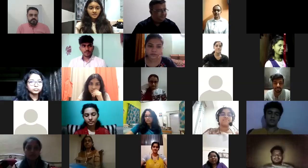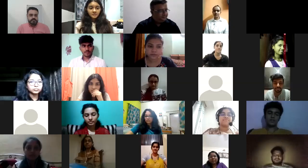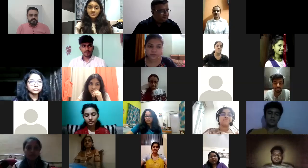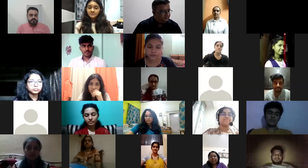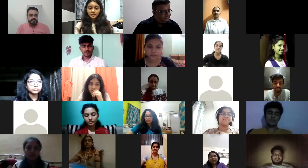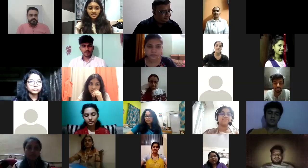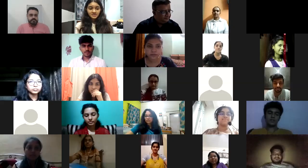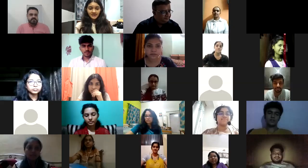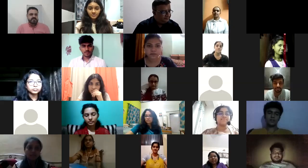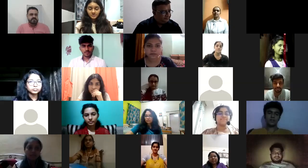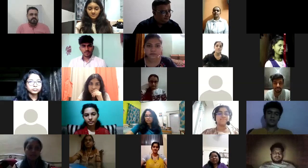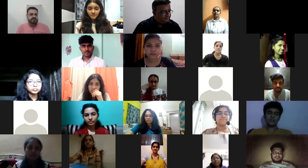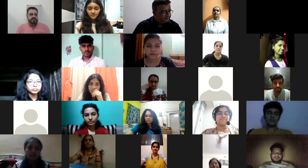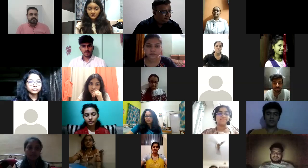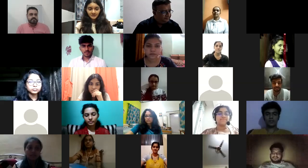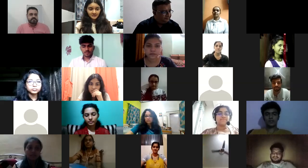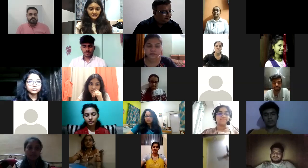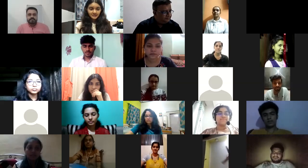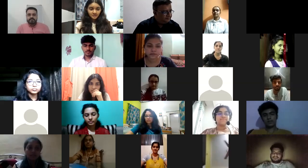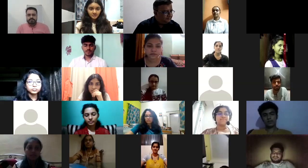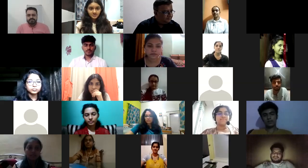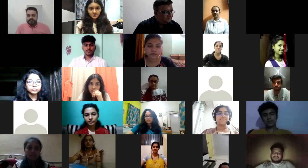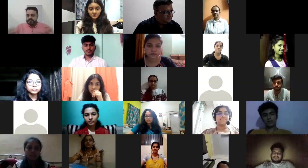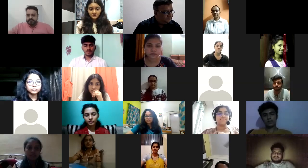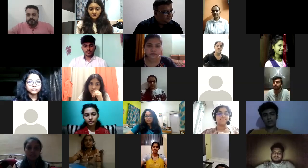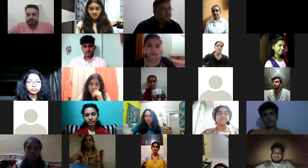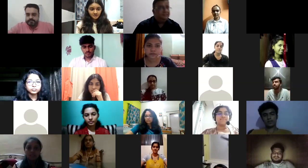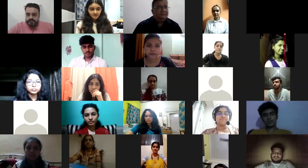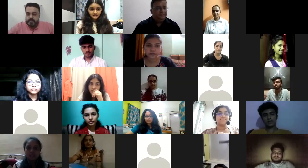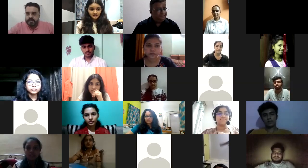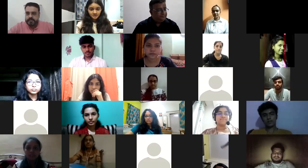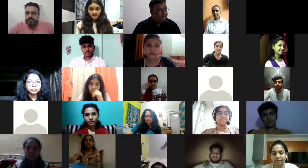You all can put it in the chat box if you all want. We can read that out. Okay.